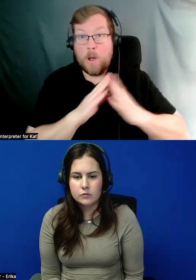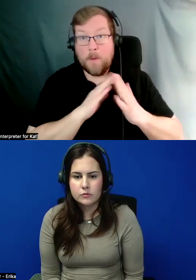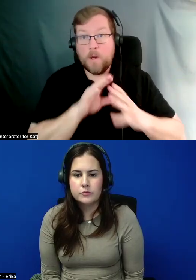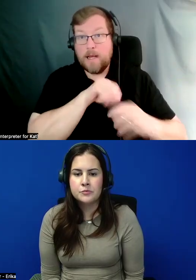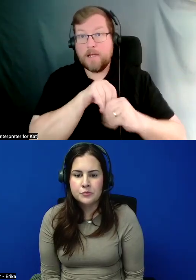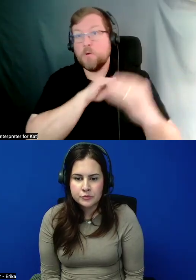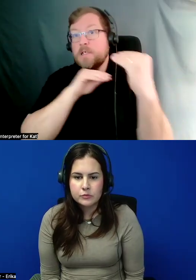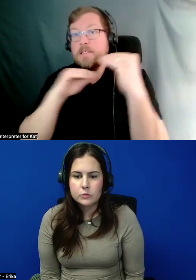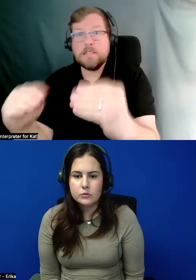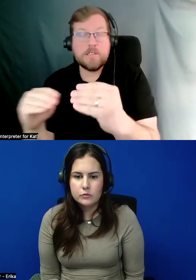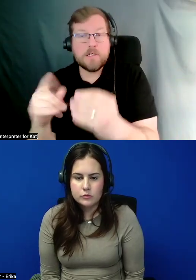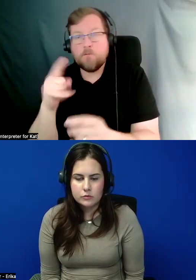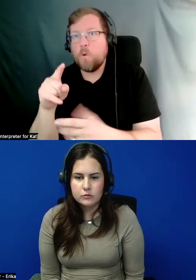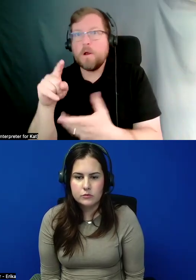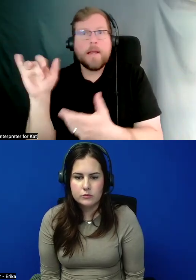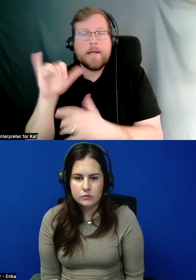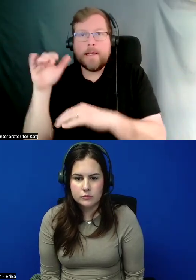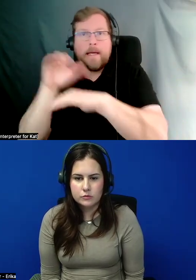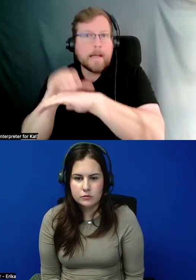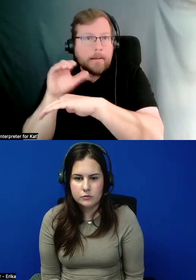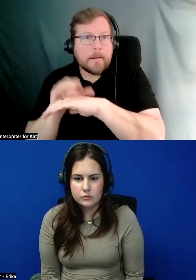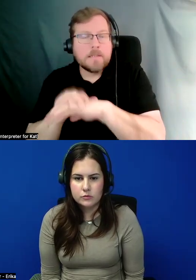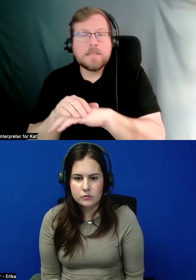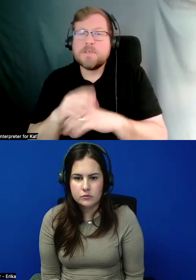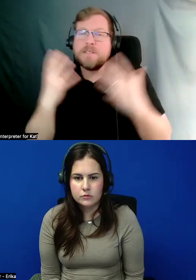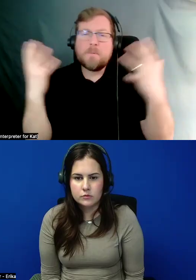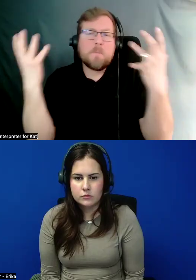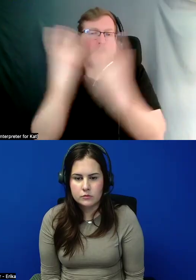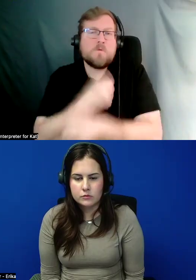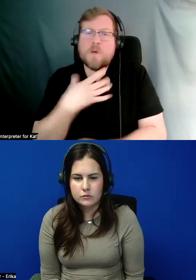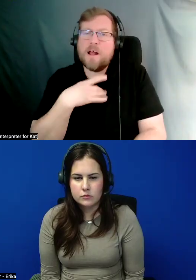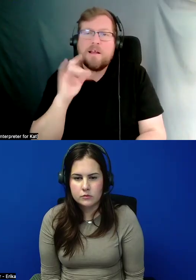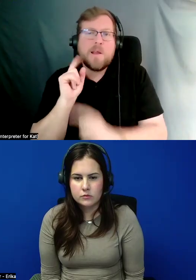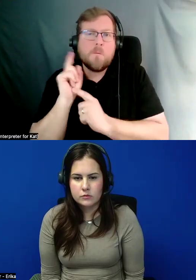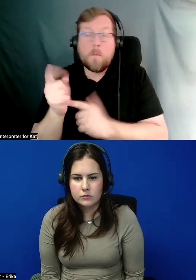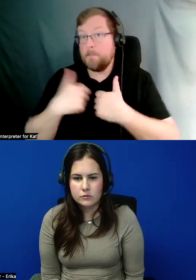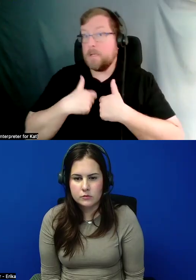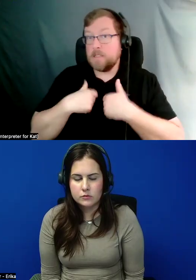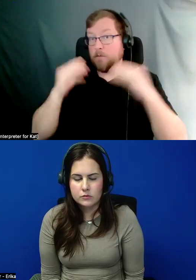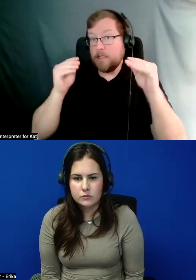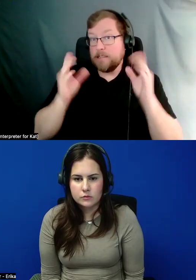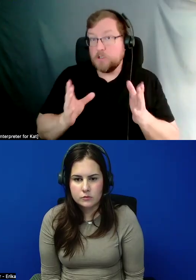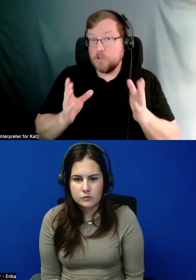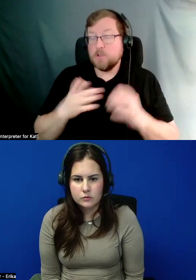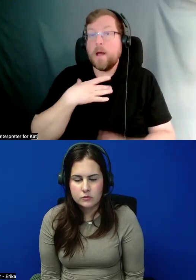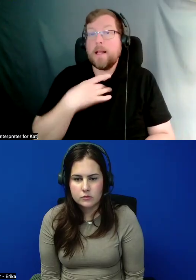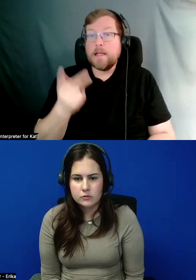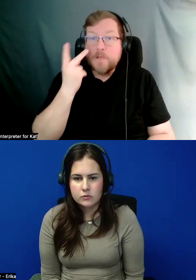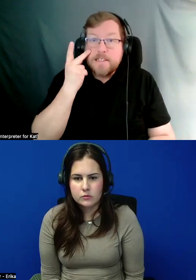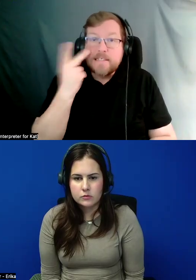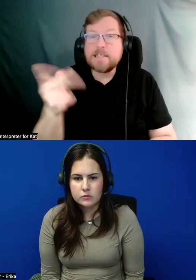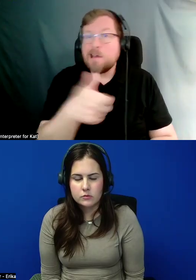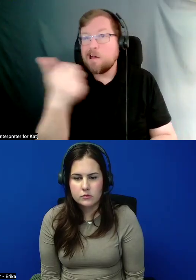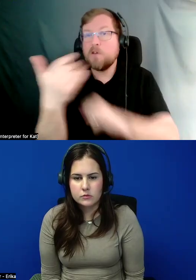canned English. And it was just really beautiful. I really like that moment because I'm a teacher. So I really like to see different countries